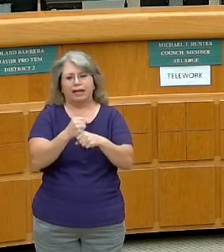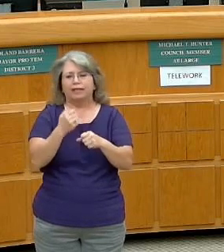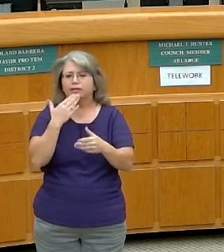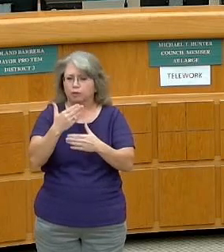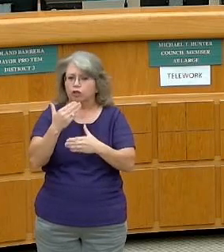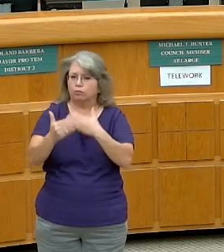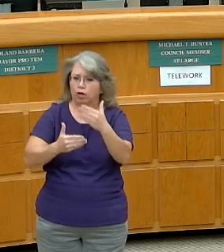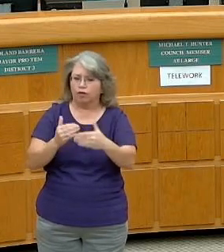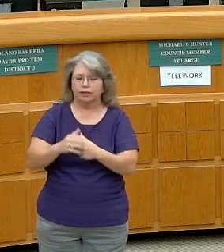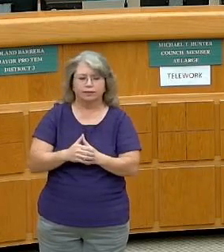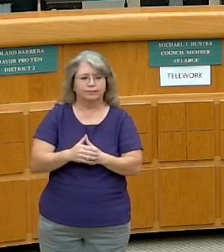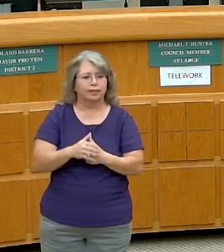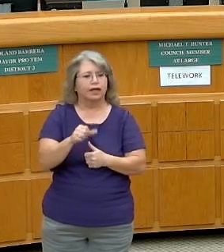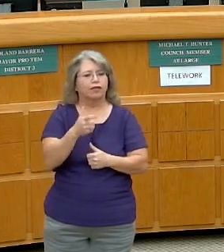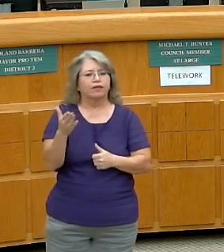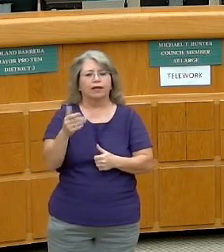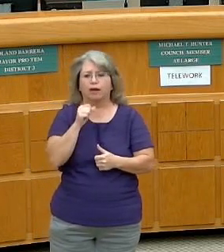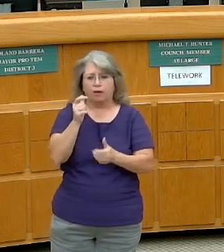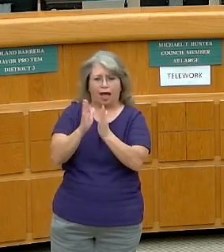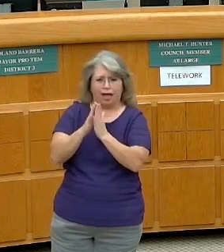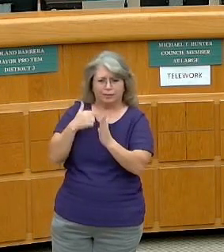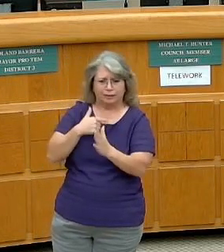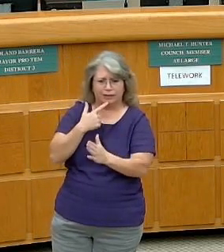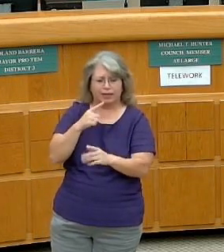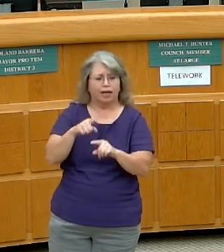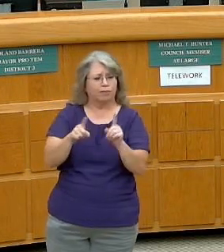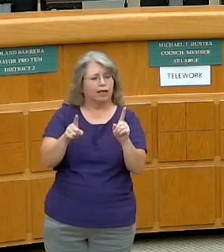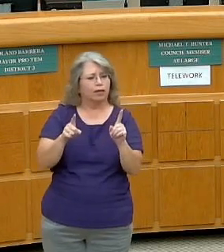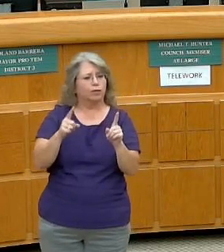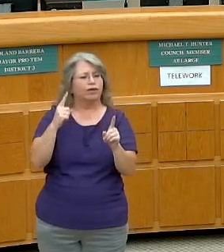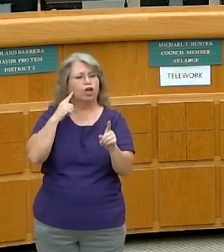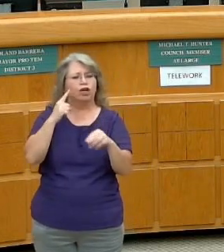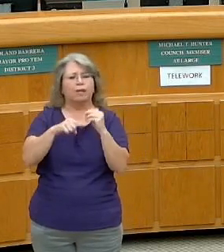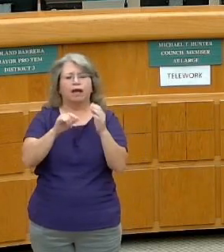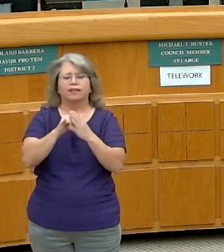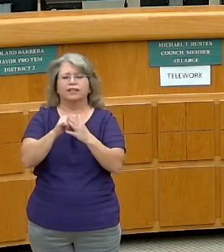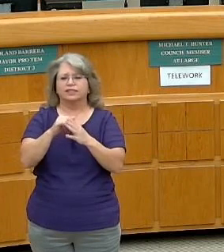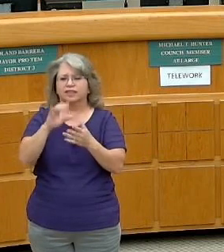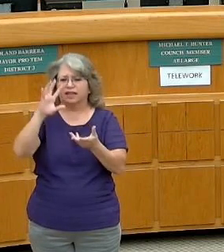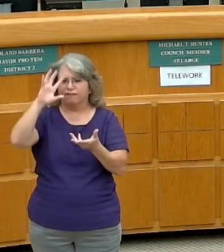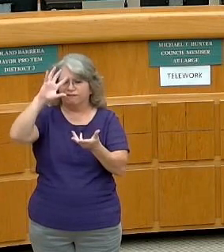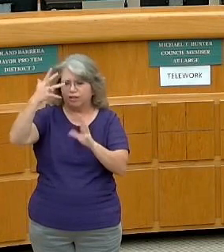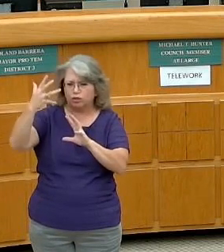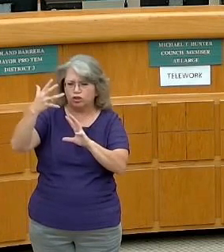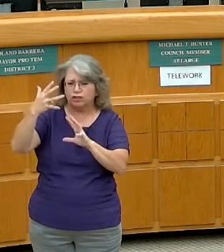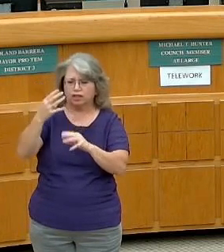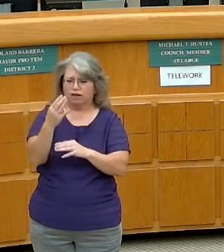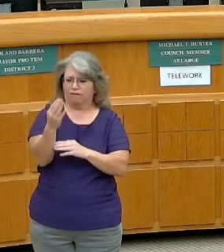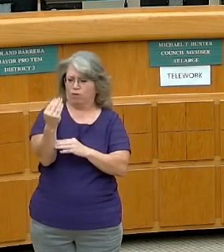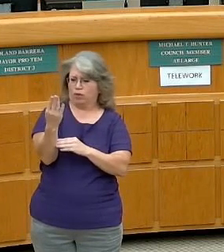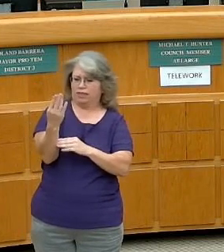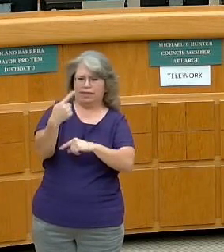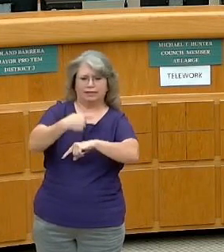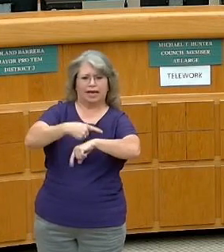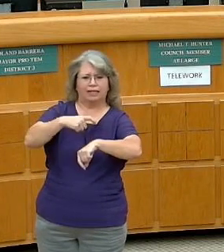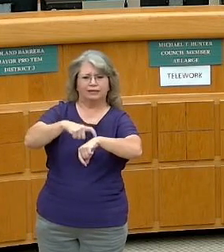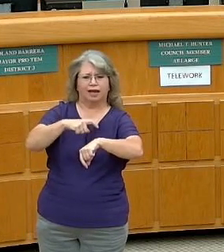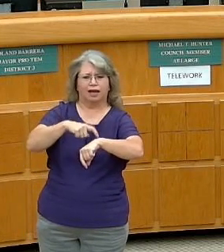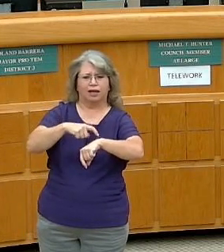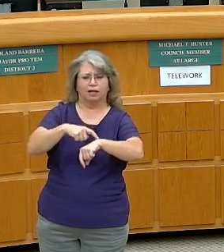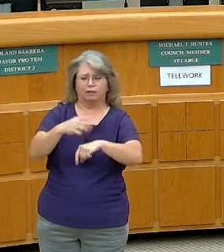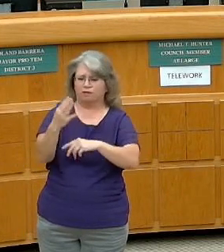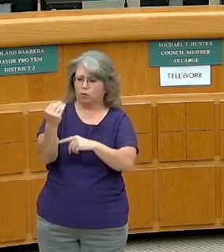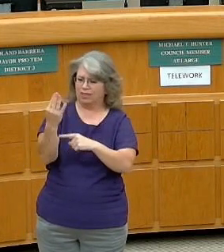it, is that there's some confusion. We've heard about the 14-day time period. What we need to understand is